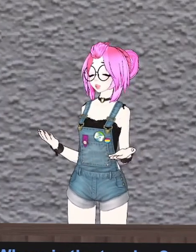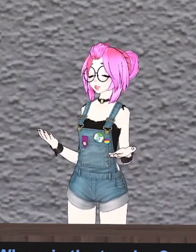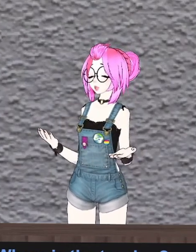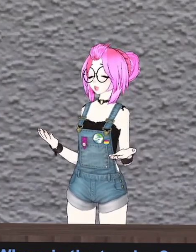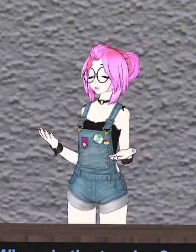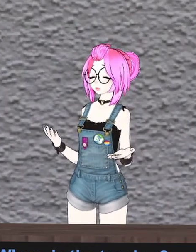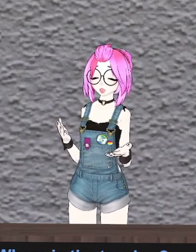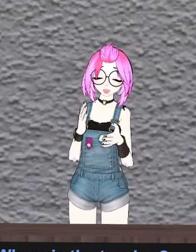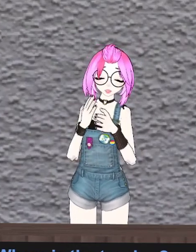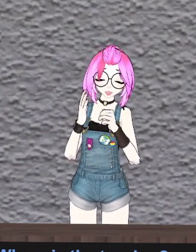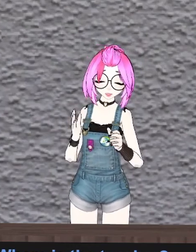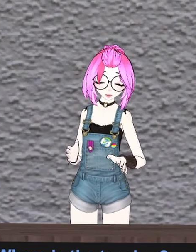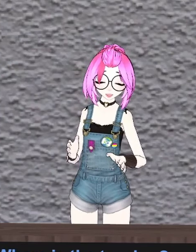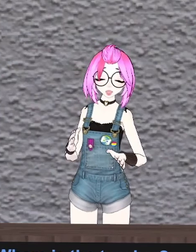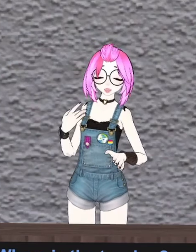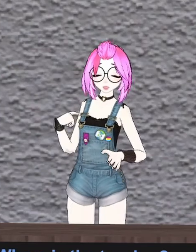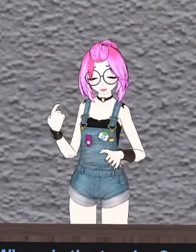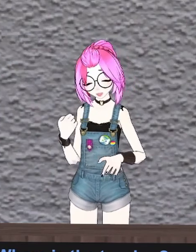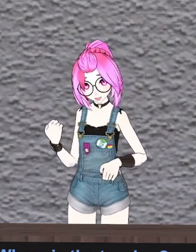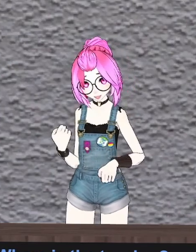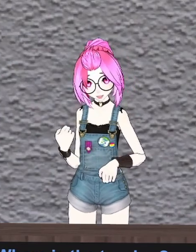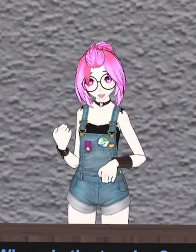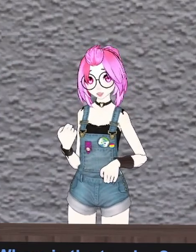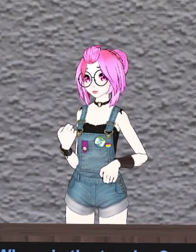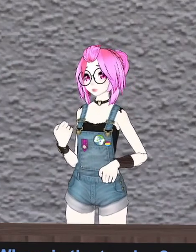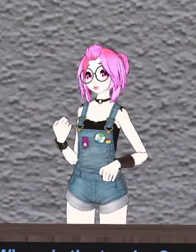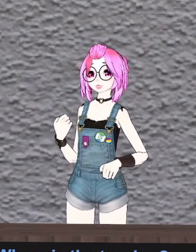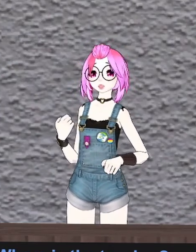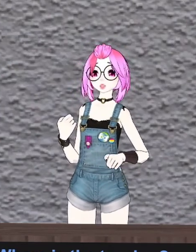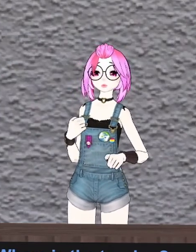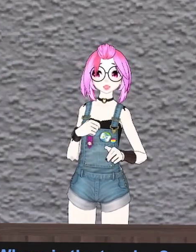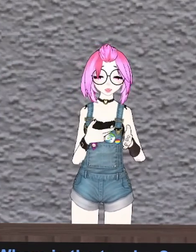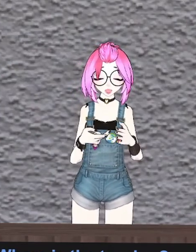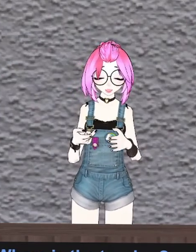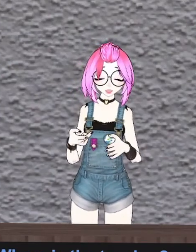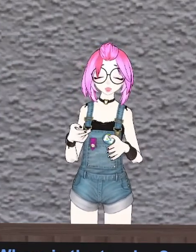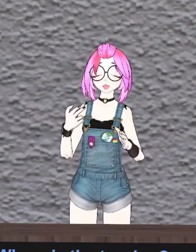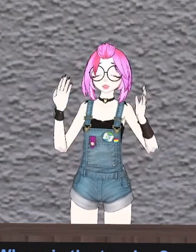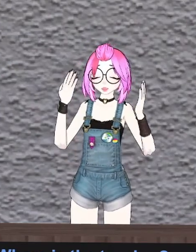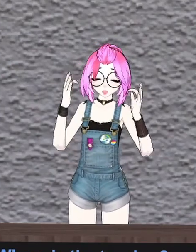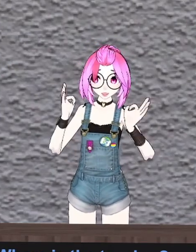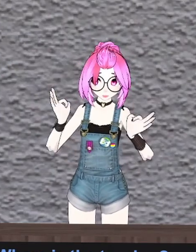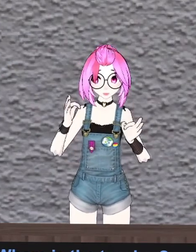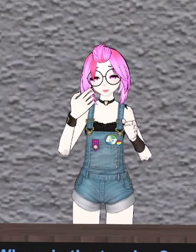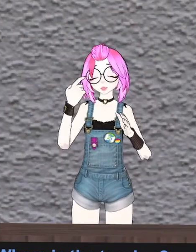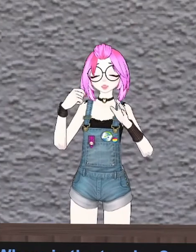okay, so are you saying that it's an expert? Are you saying that it's a gang? So I'm gonna be honest with you, I don't know. Because there are